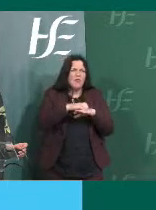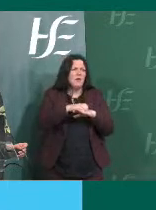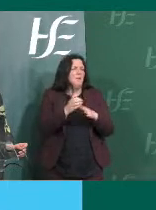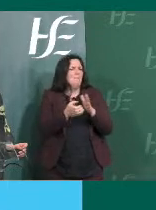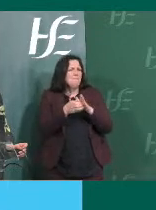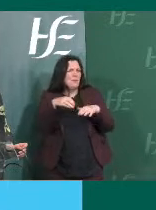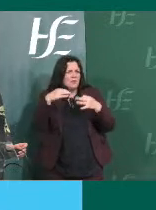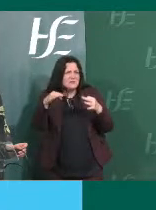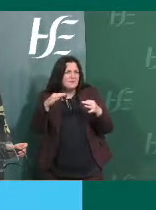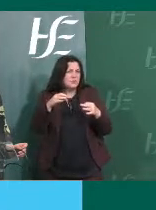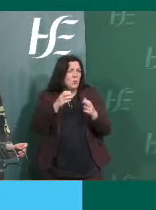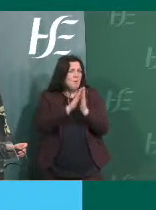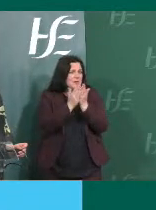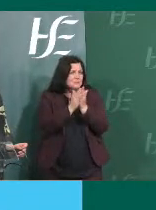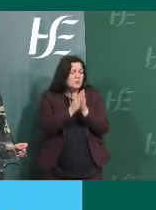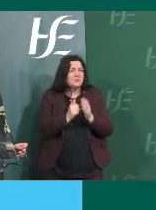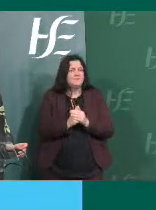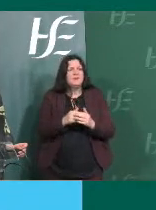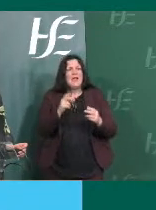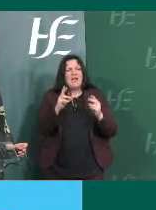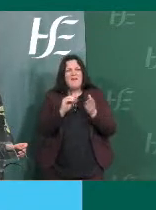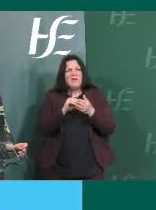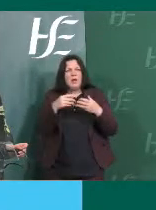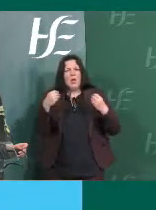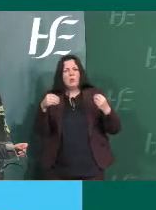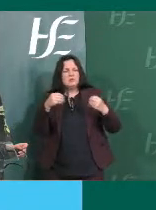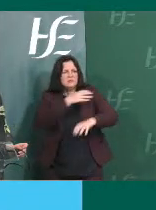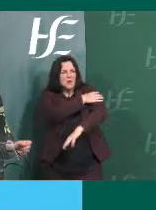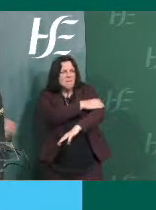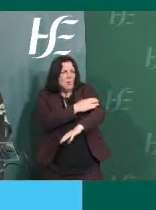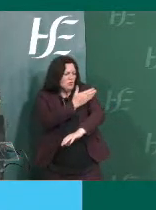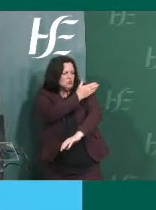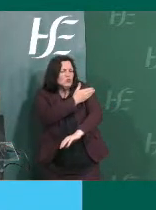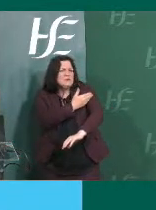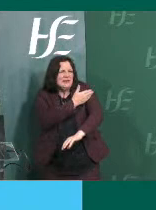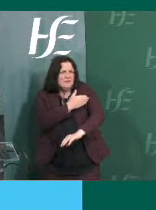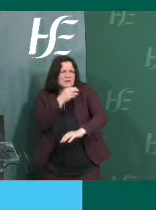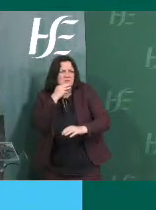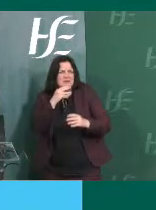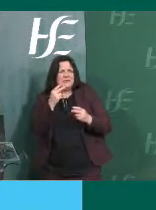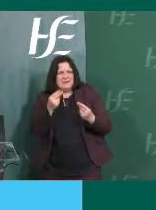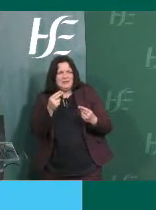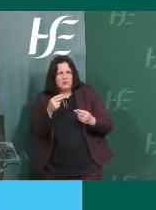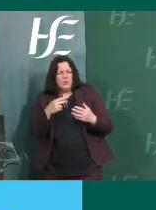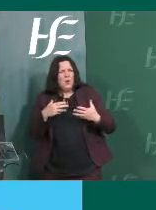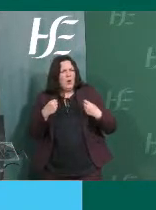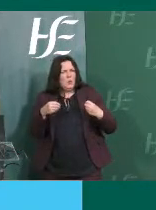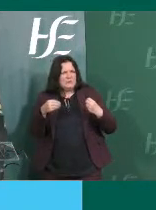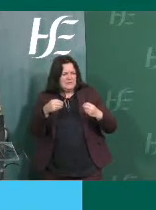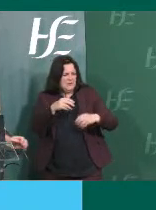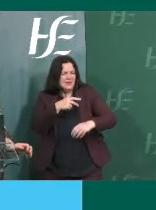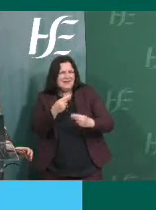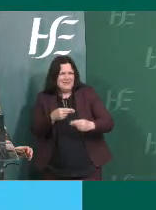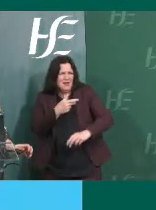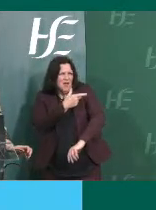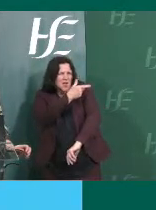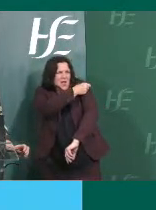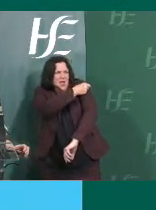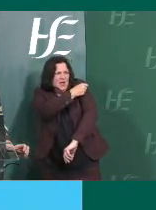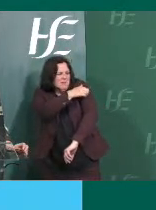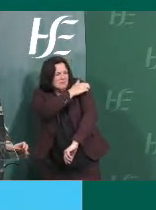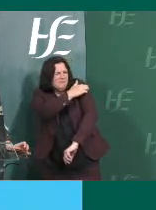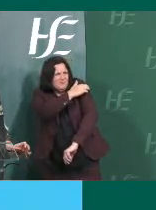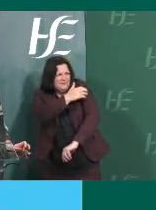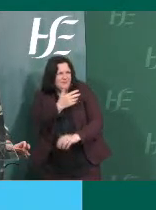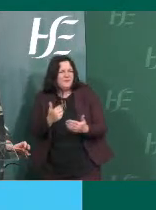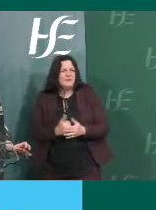if possible. We'd recommend wearing a loose-fitting top or something with short sleeves because we need to be able to vaccinate them quite high up in the